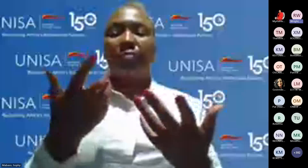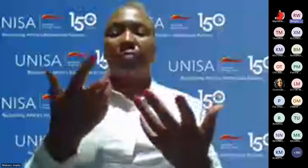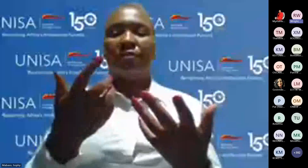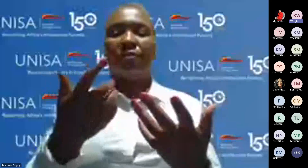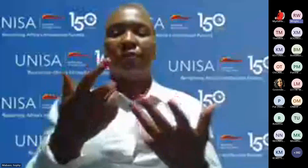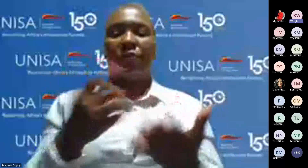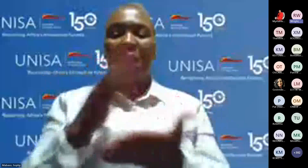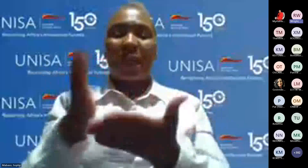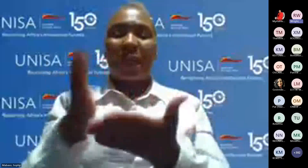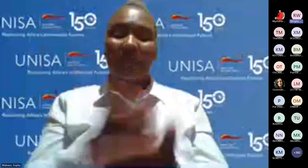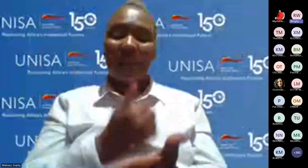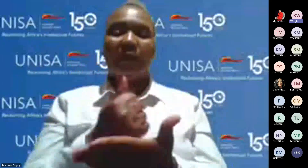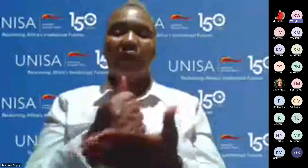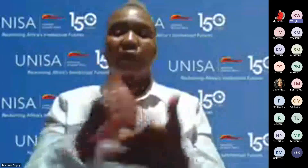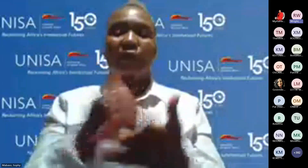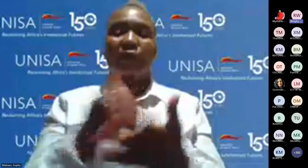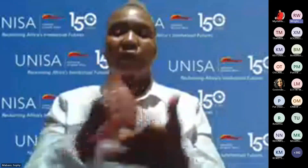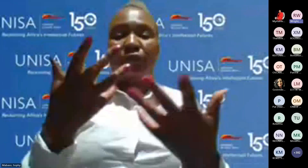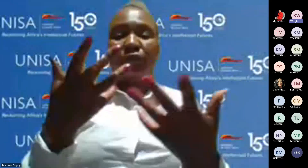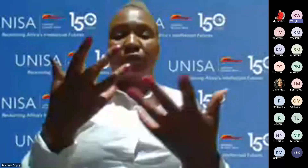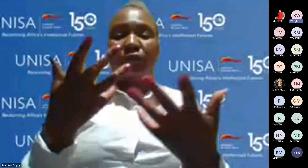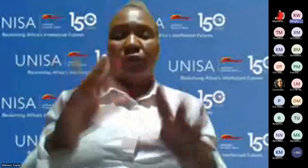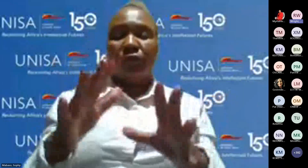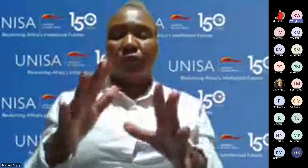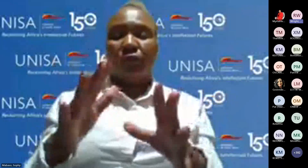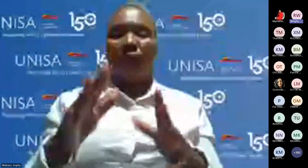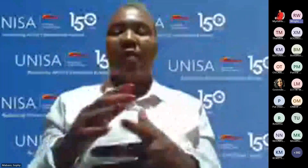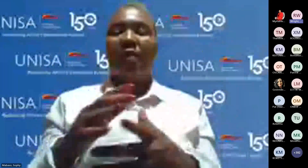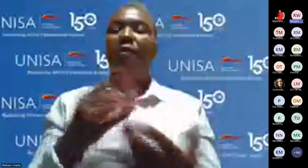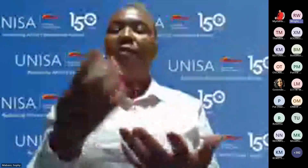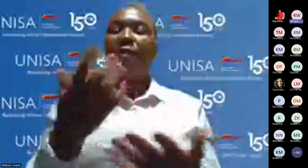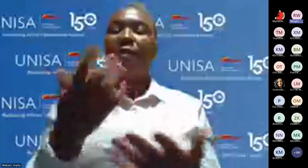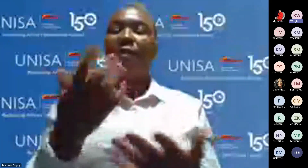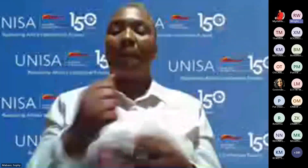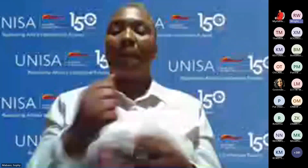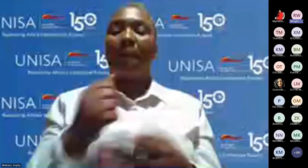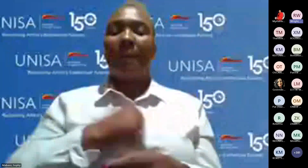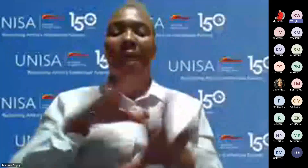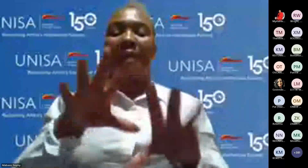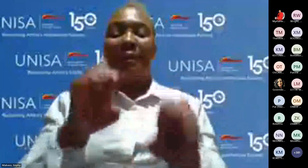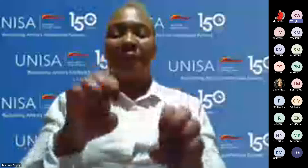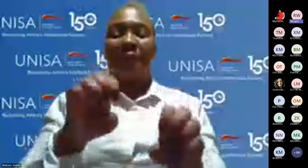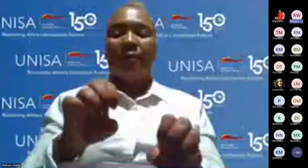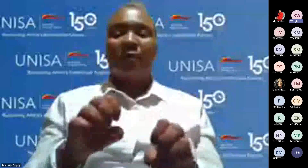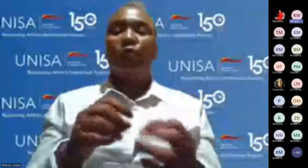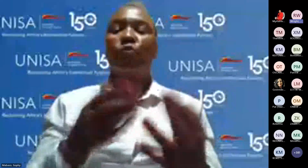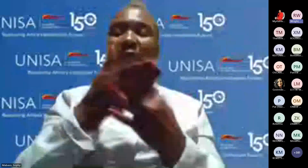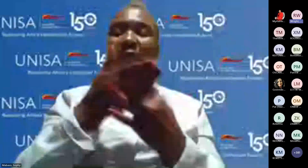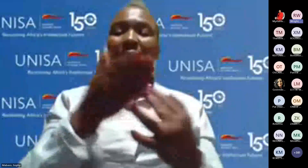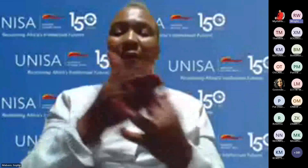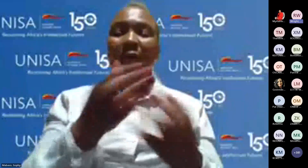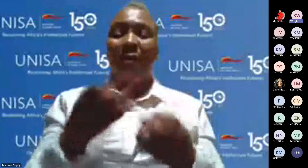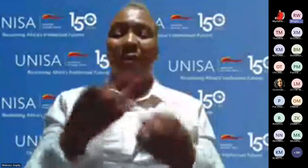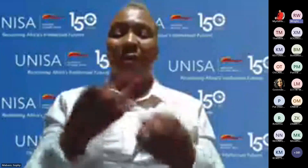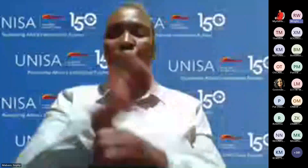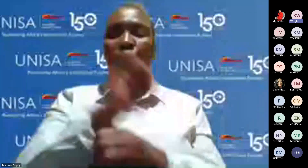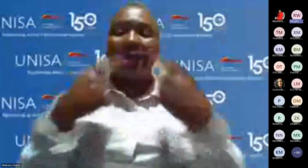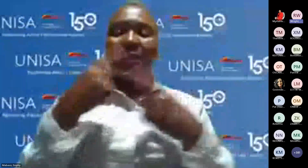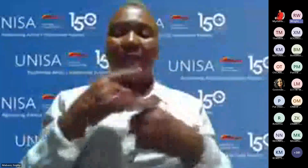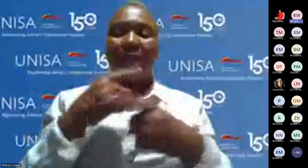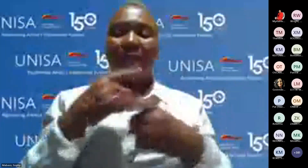it as a PDF. You go back to My Exams, you log in, you submit your answers. So that's what you do if you